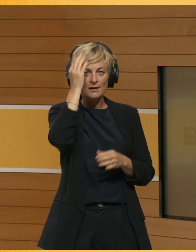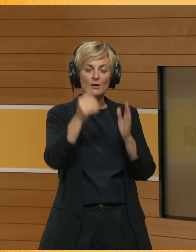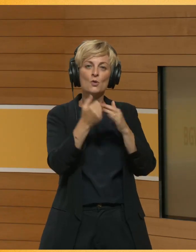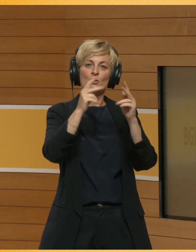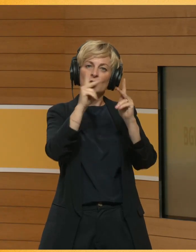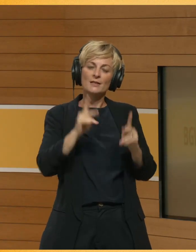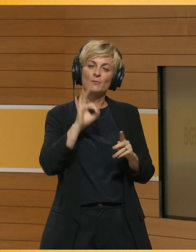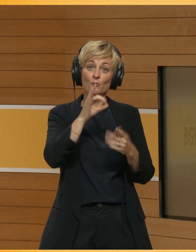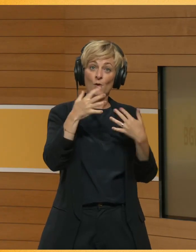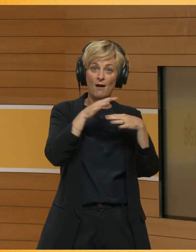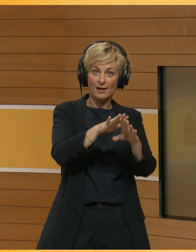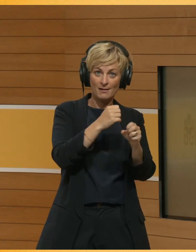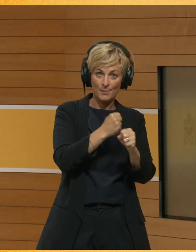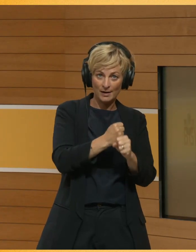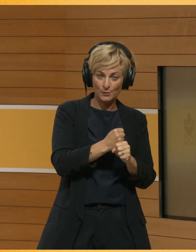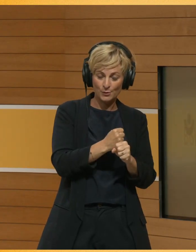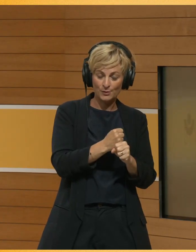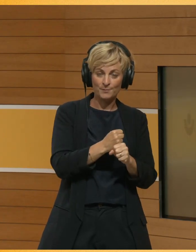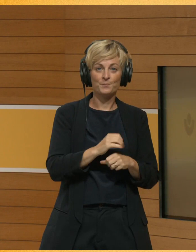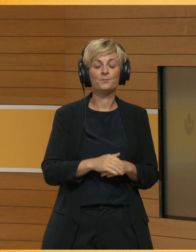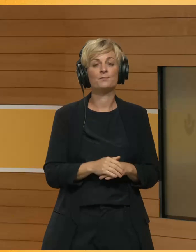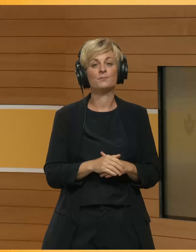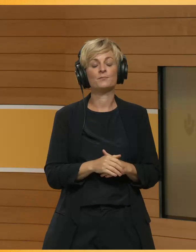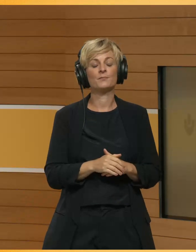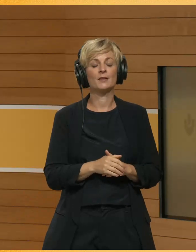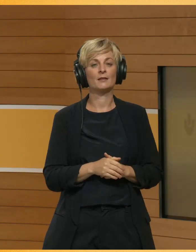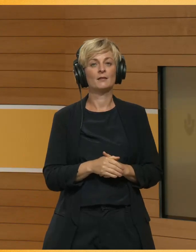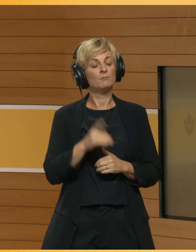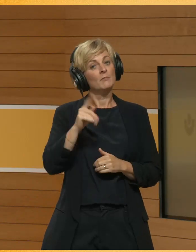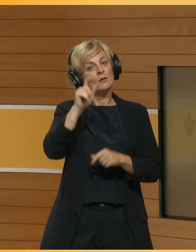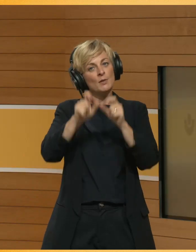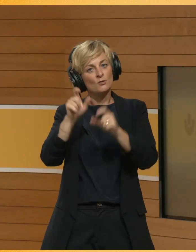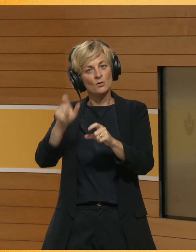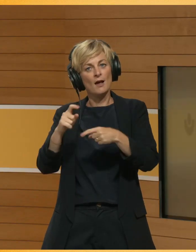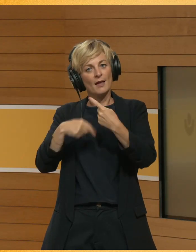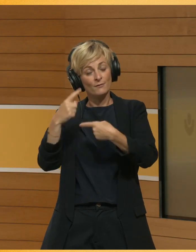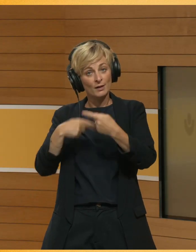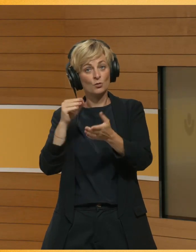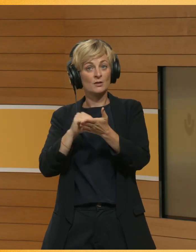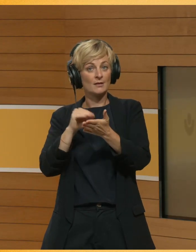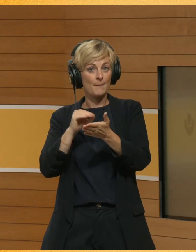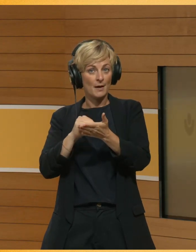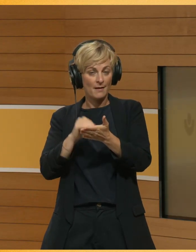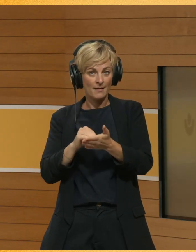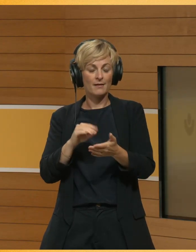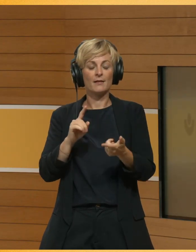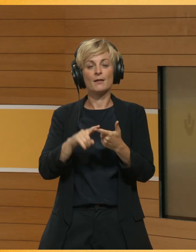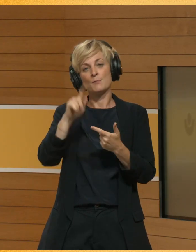HR development department. And the concept that we now have for our onboarding is